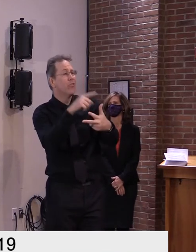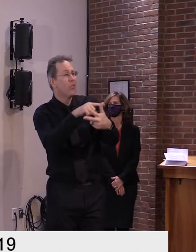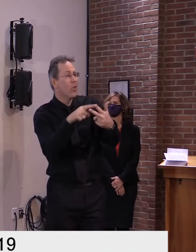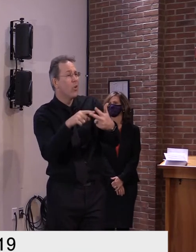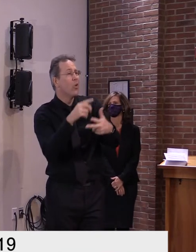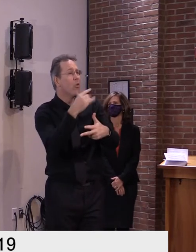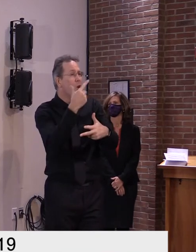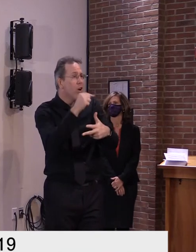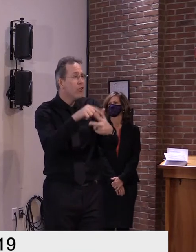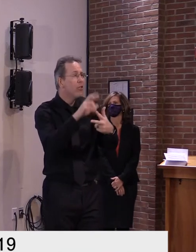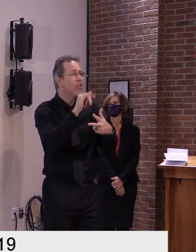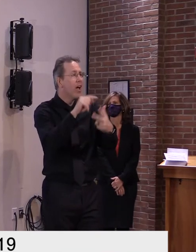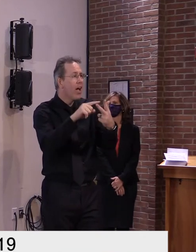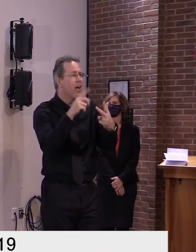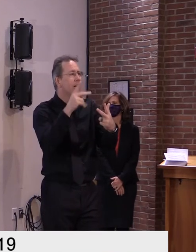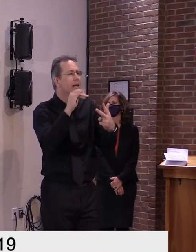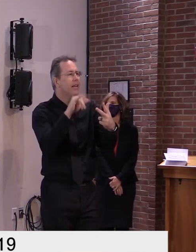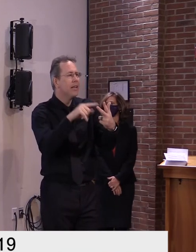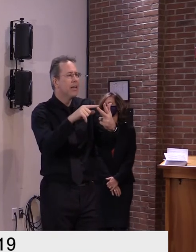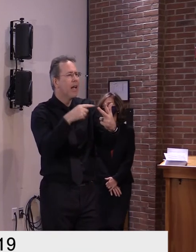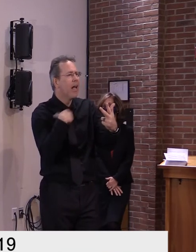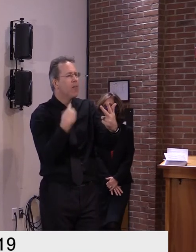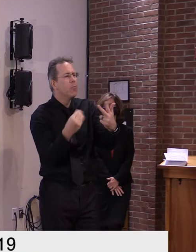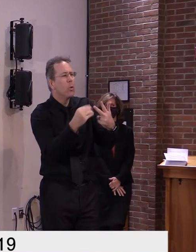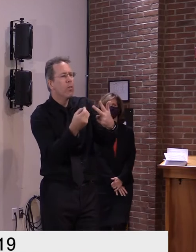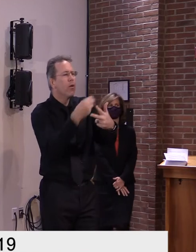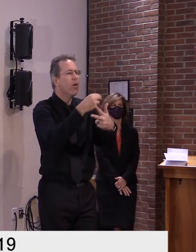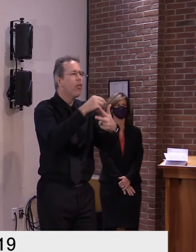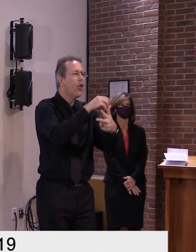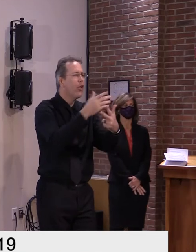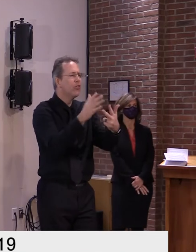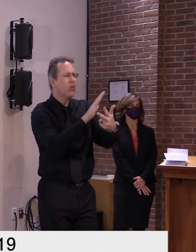think it's being done equitably.